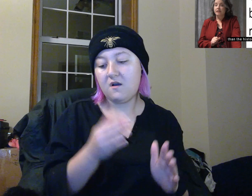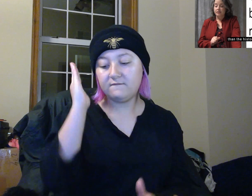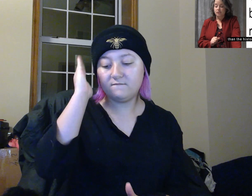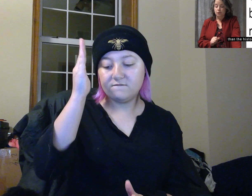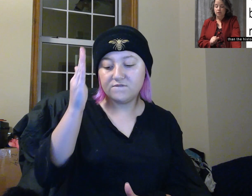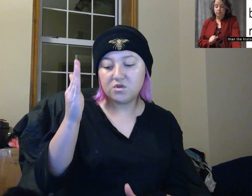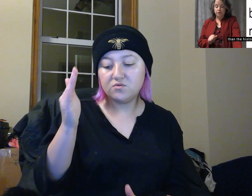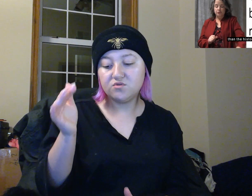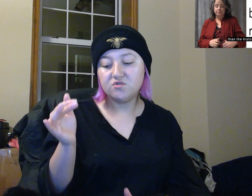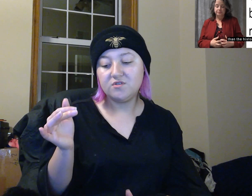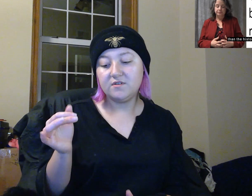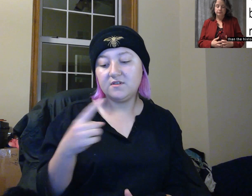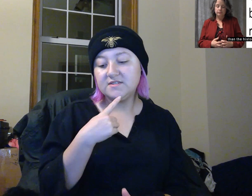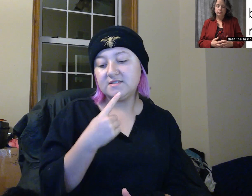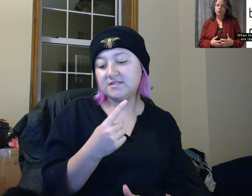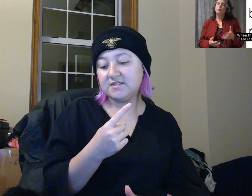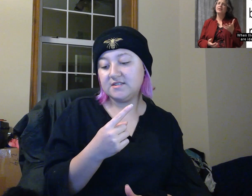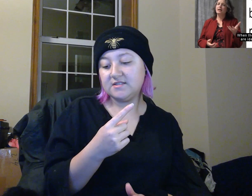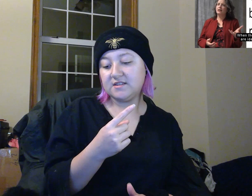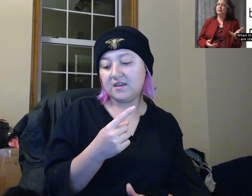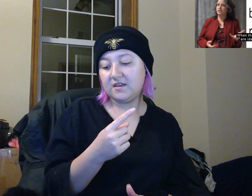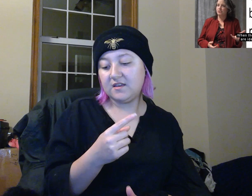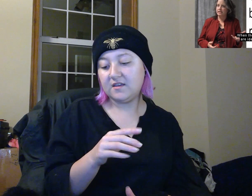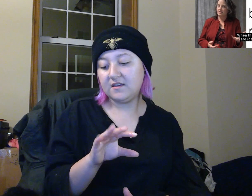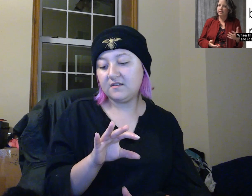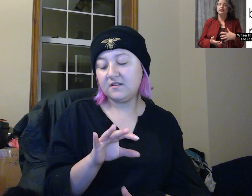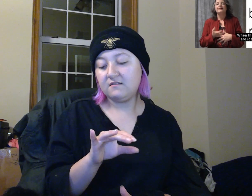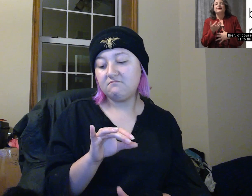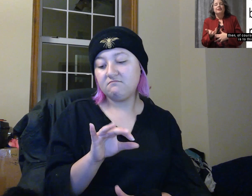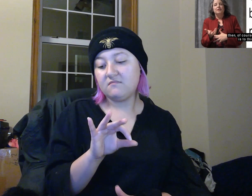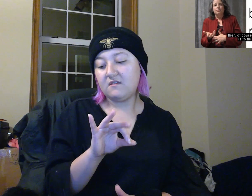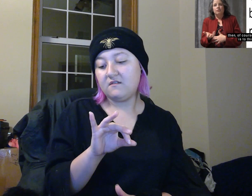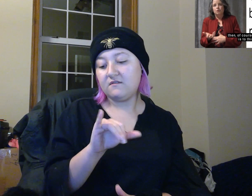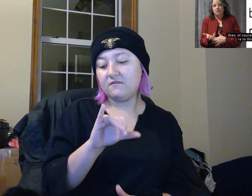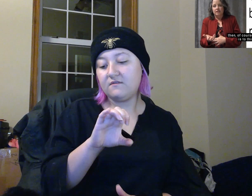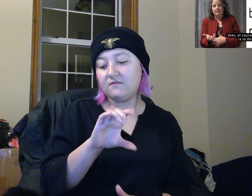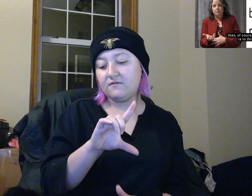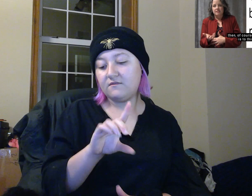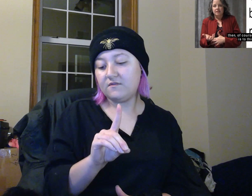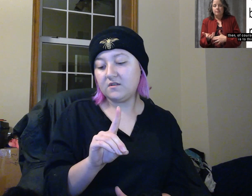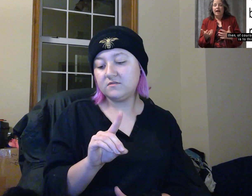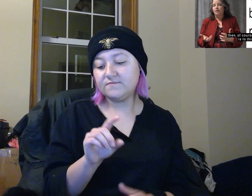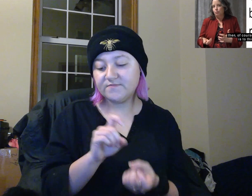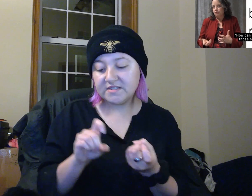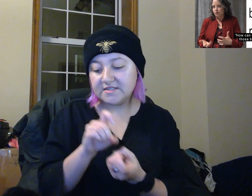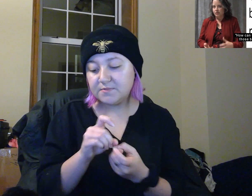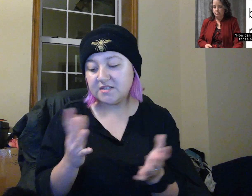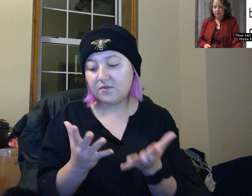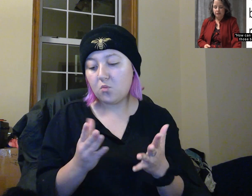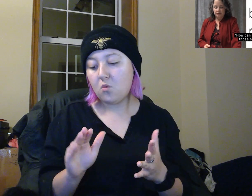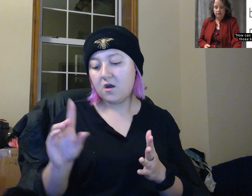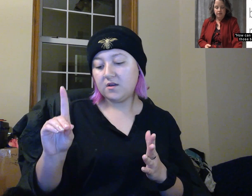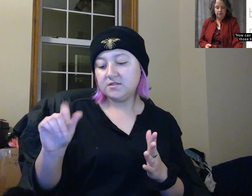approach than the historical approach. When the barriers are identified, then of course our next step is to think about how can we remove